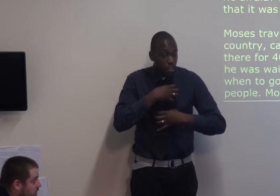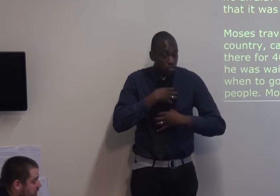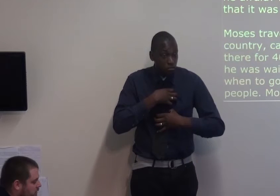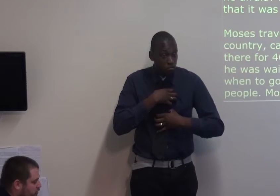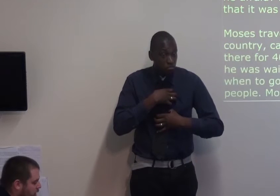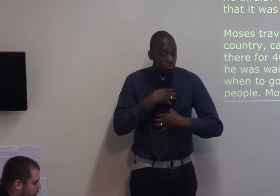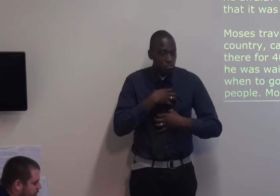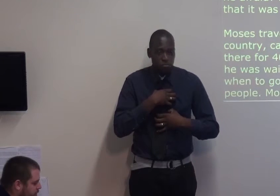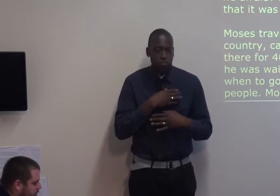No.